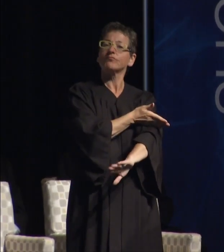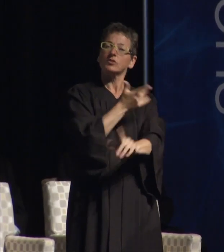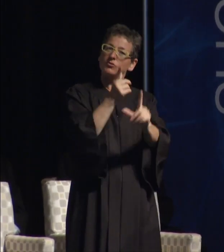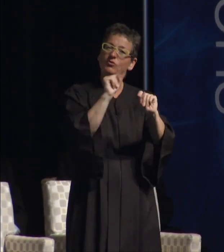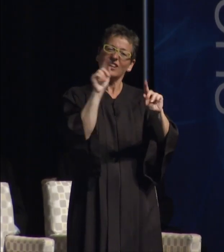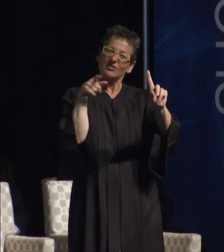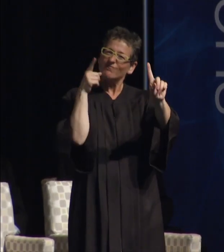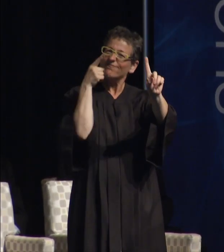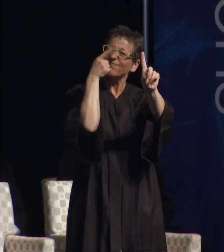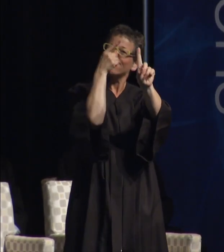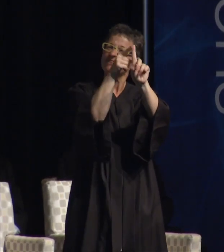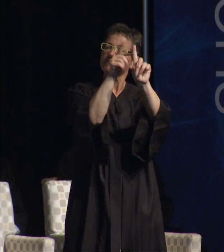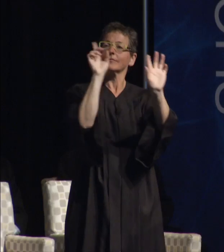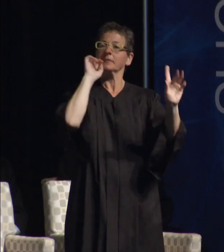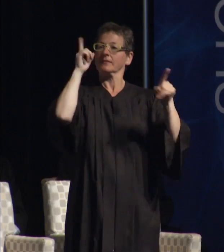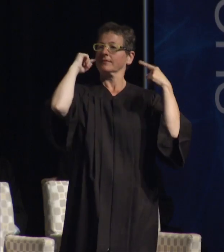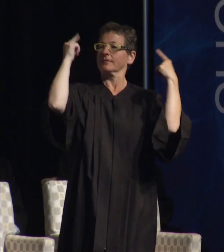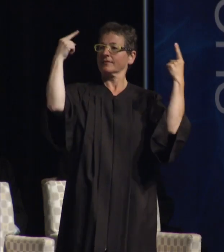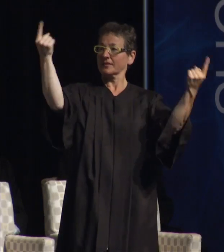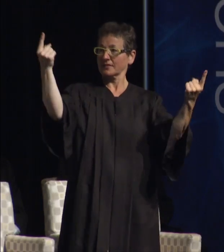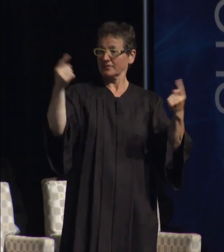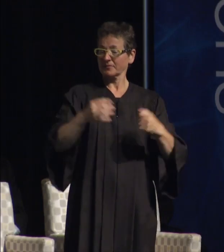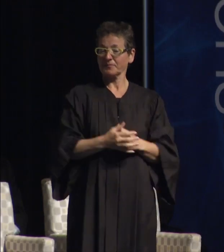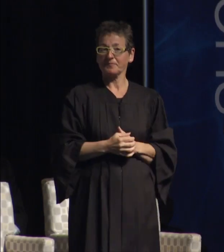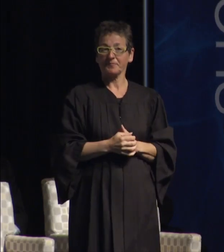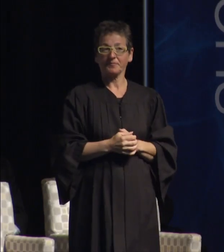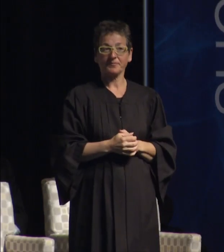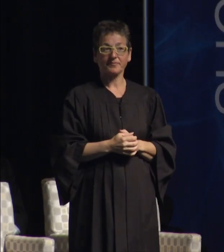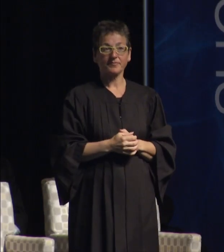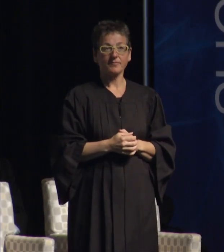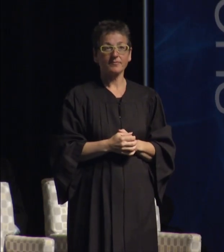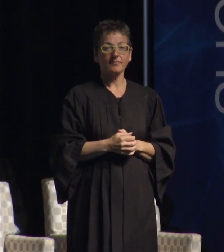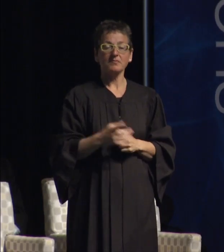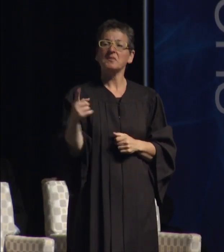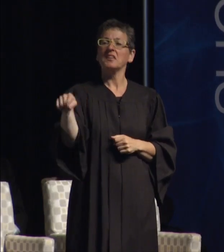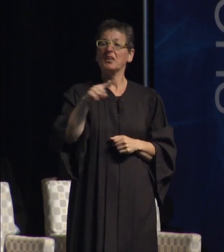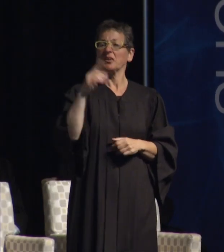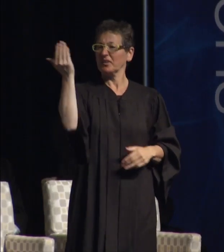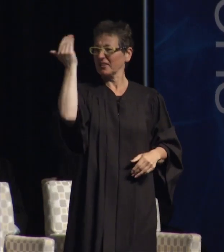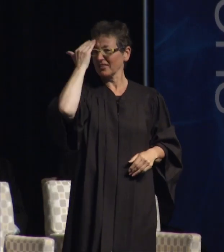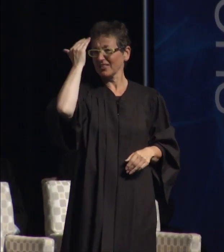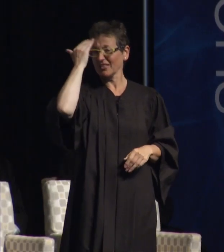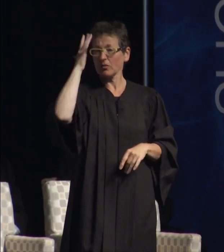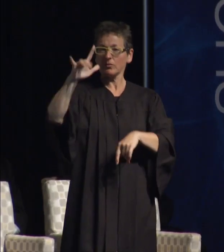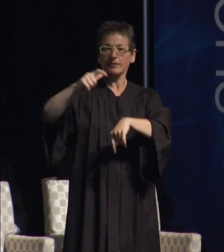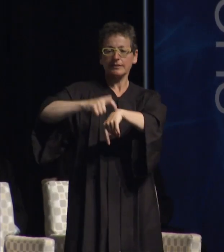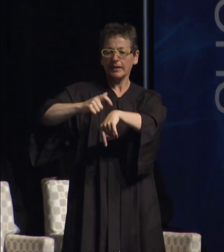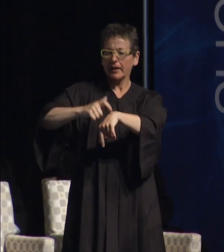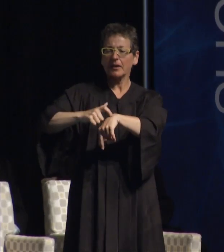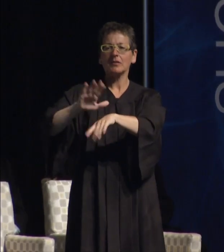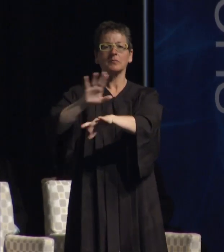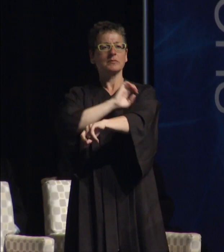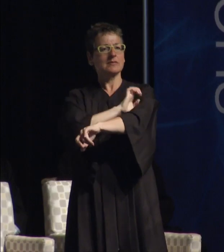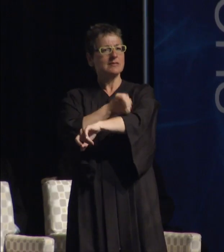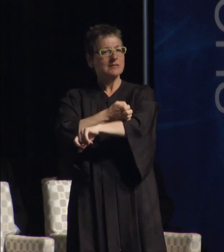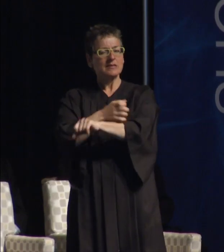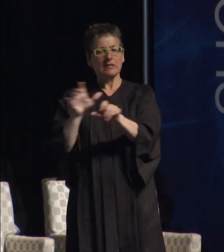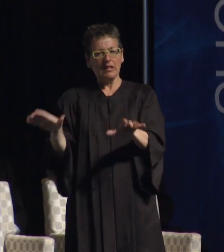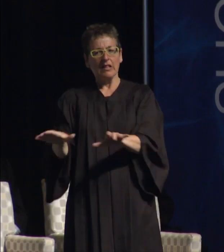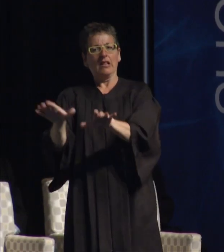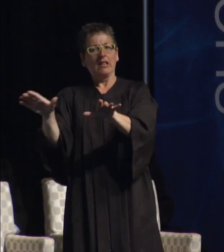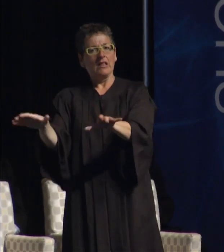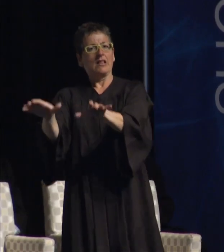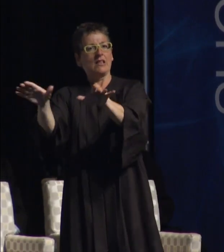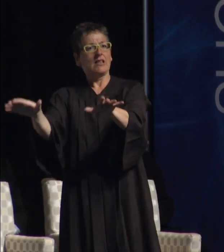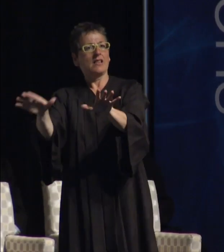excel at whatever you put your mind to achieve. We all know the time and energy that you as students have